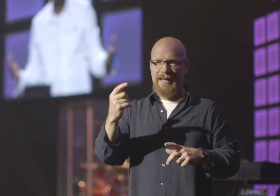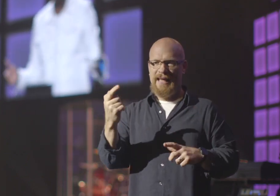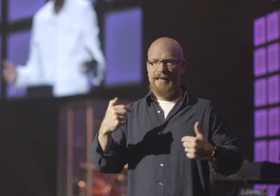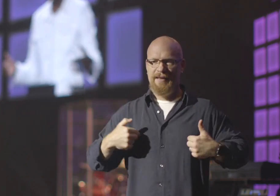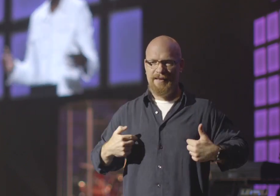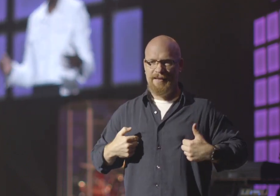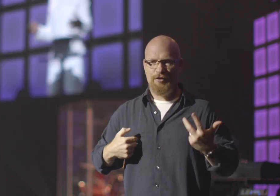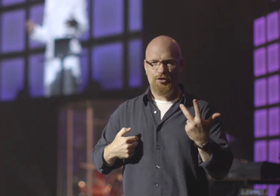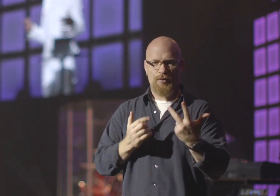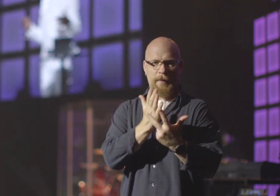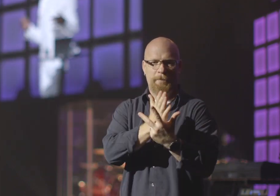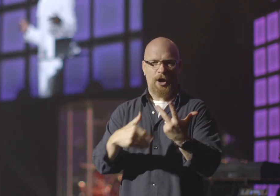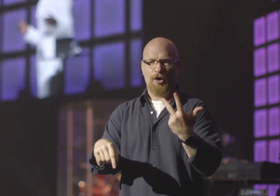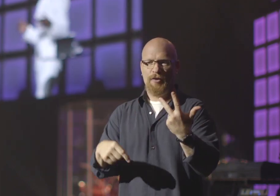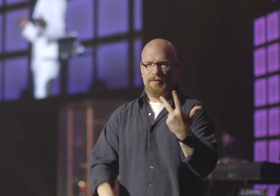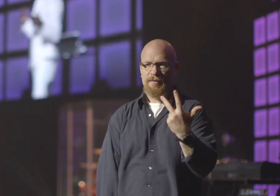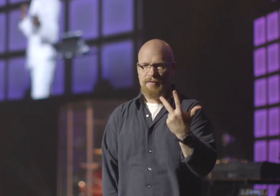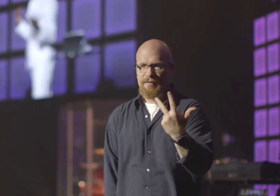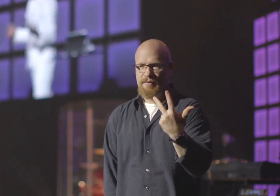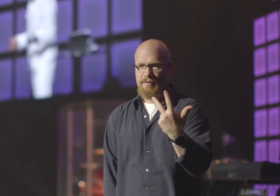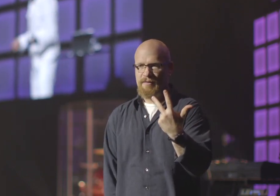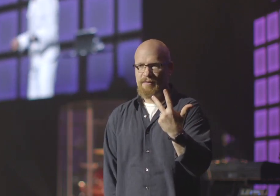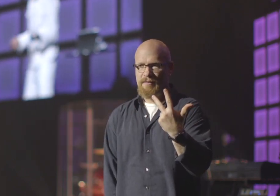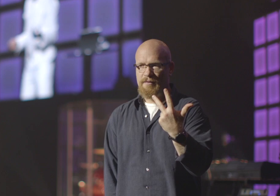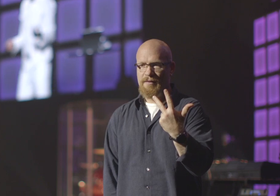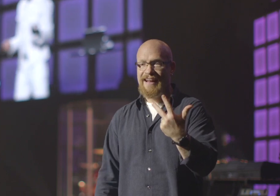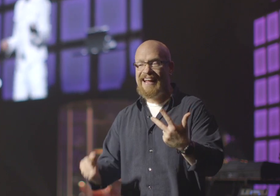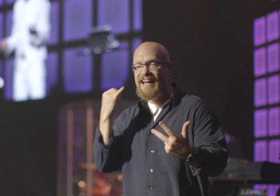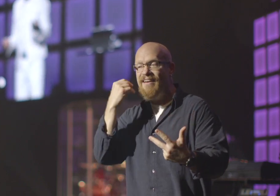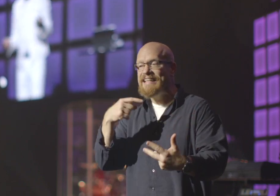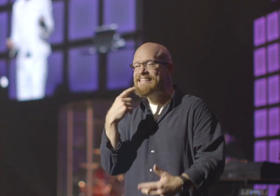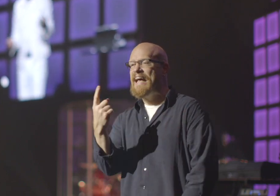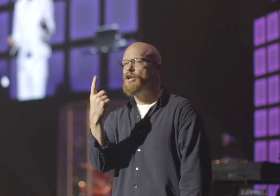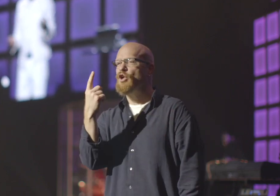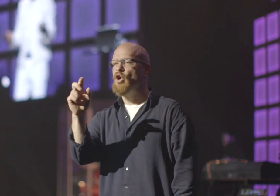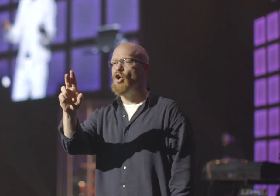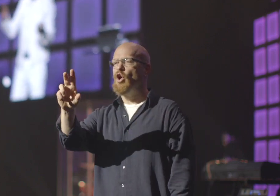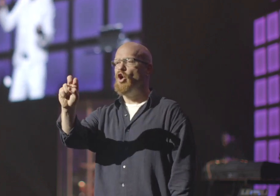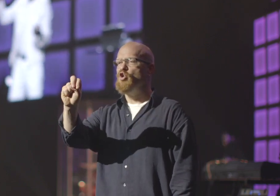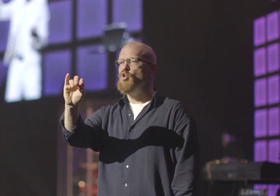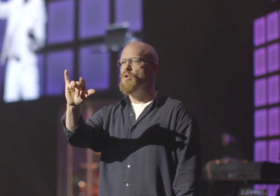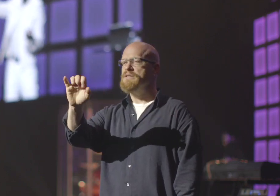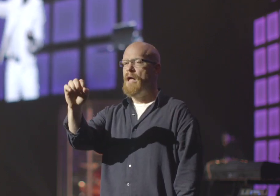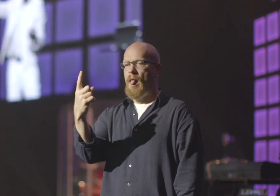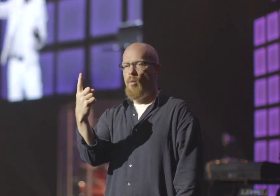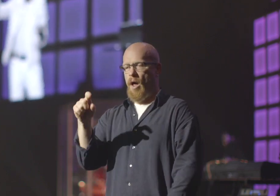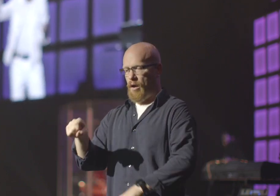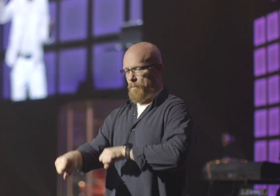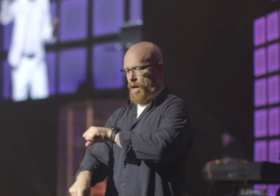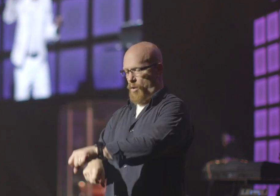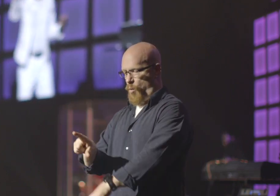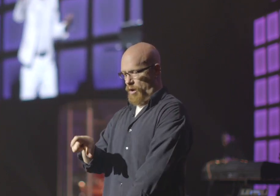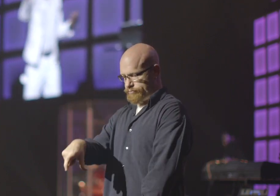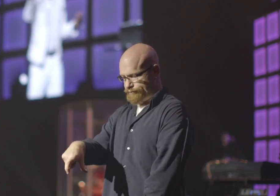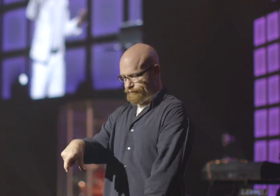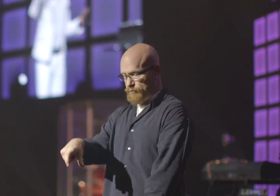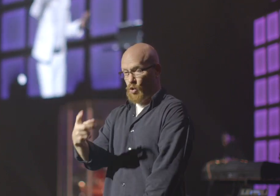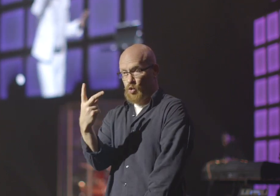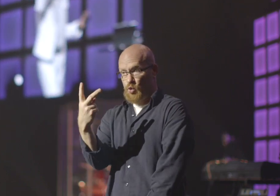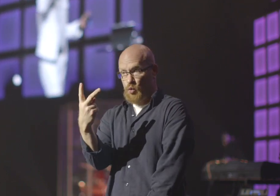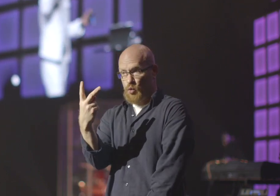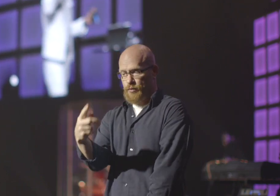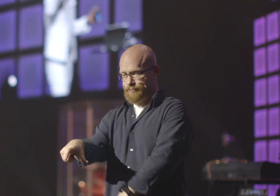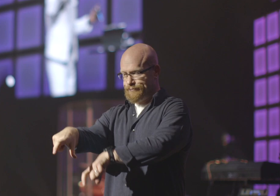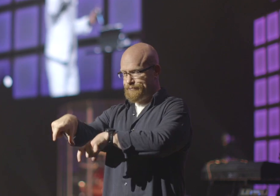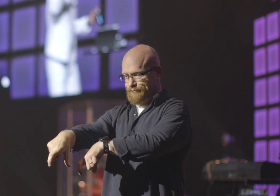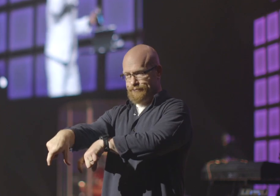three parts. In other words, if I said unicycle, how many wheels is that? If I said bicycle, how many